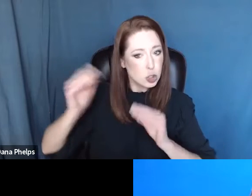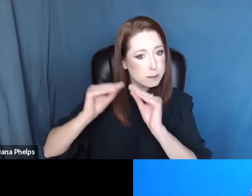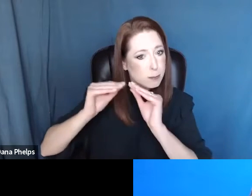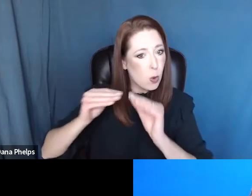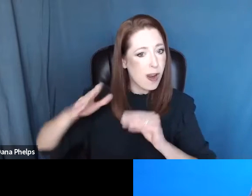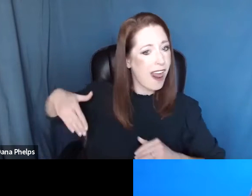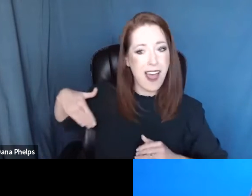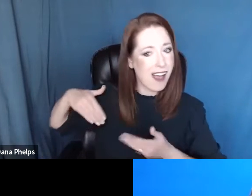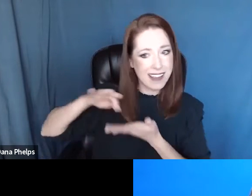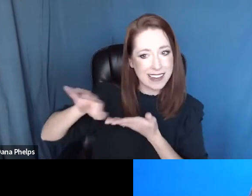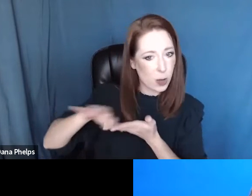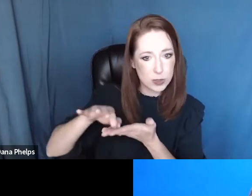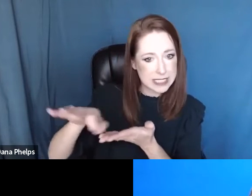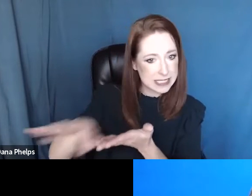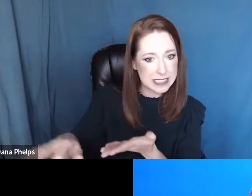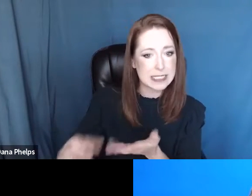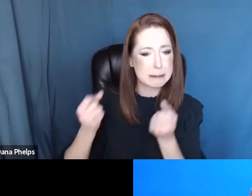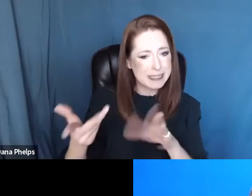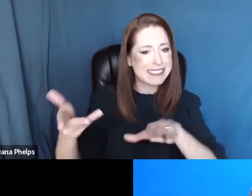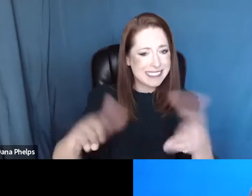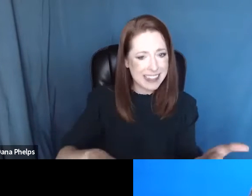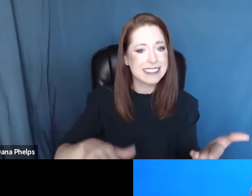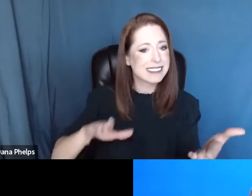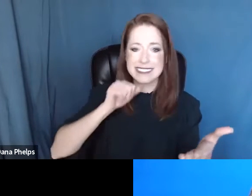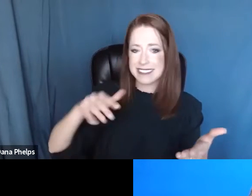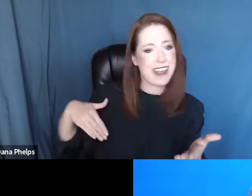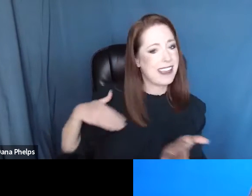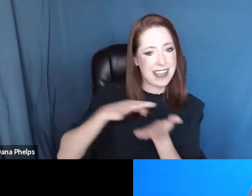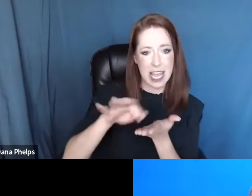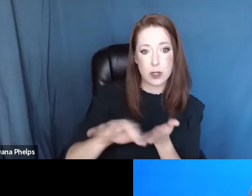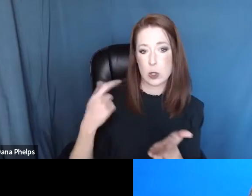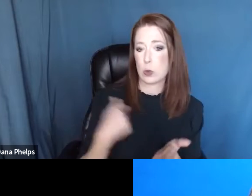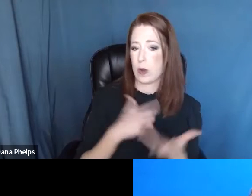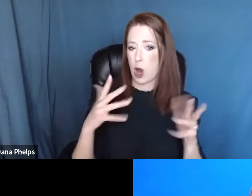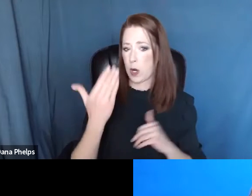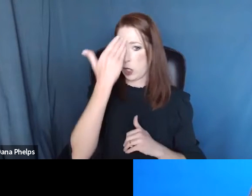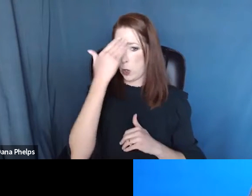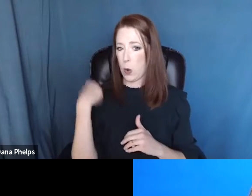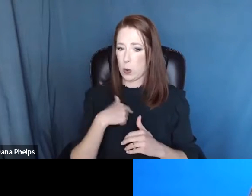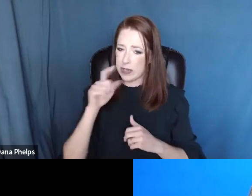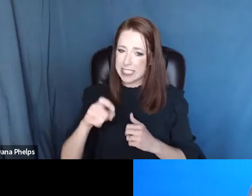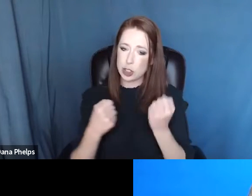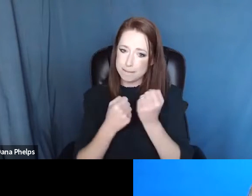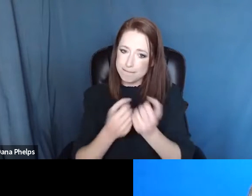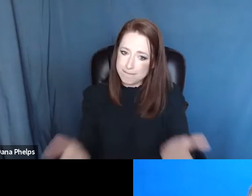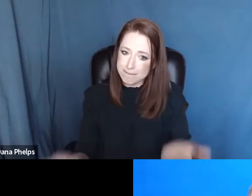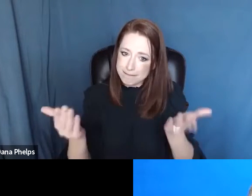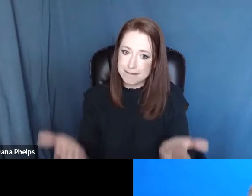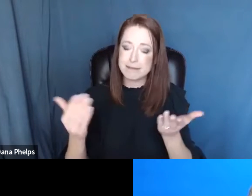uncounted. And we know that, and we need to advocate for improvement around that. And that's been one of our